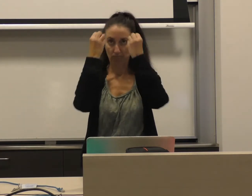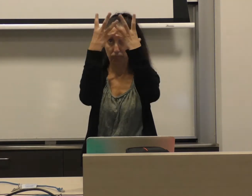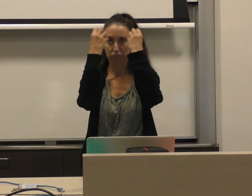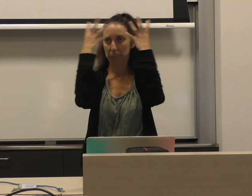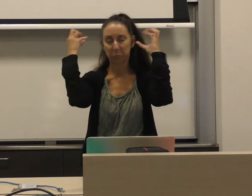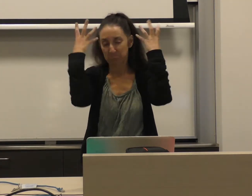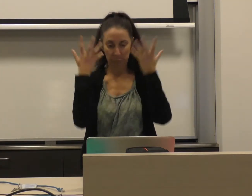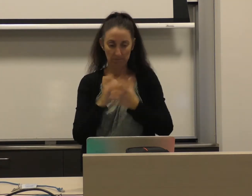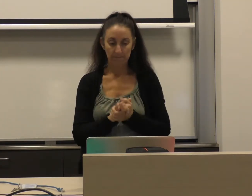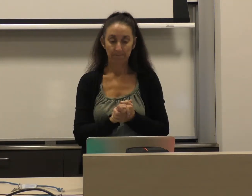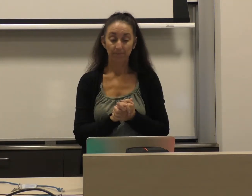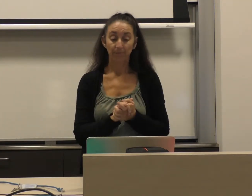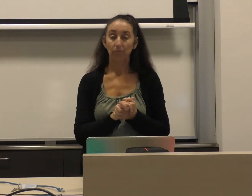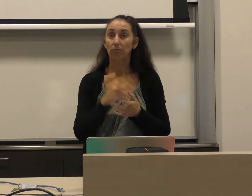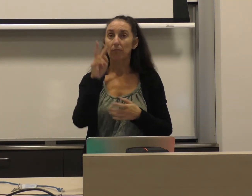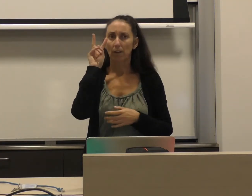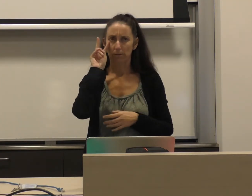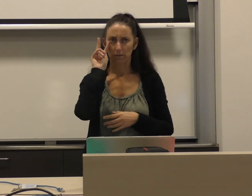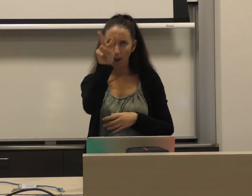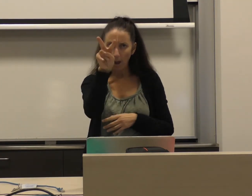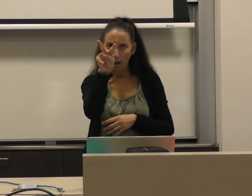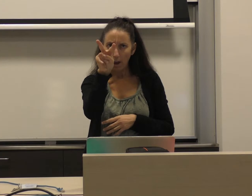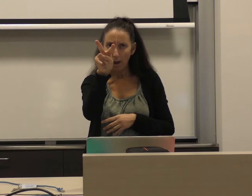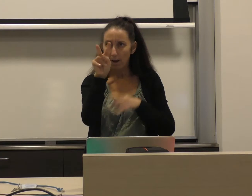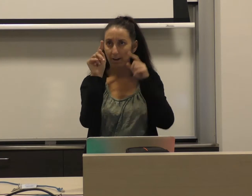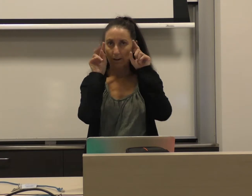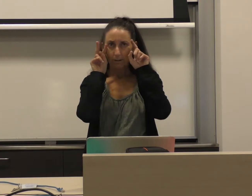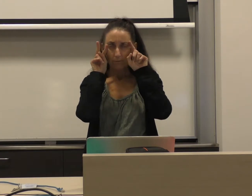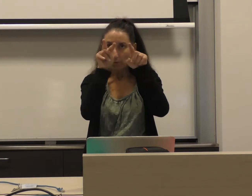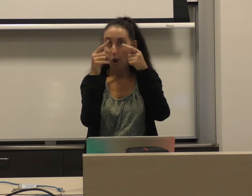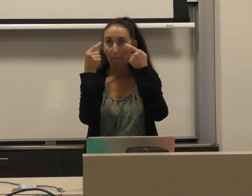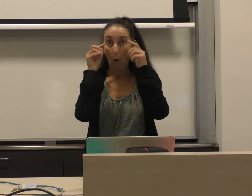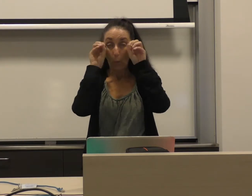Use of the eyes in different ways. You can stare at someone,